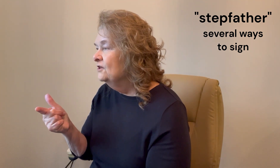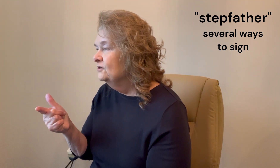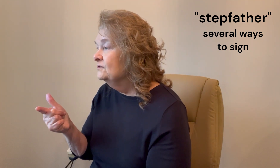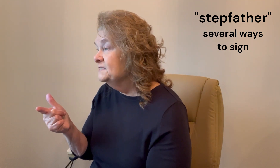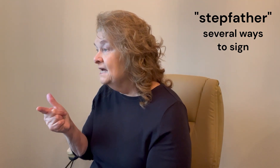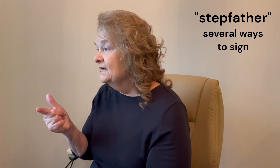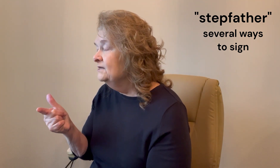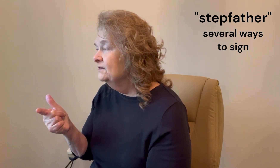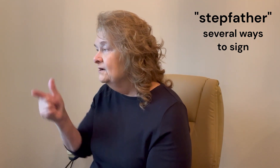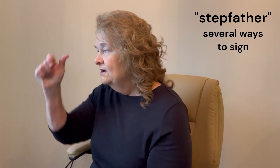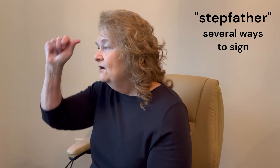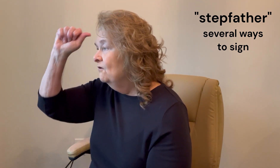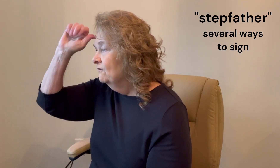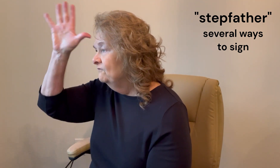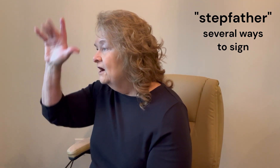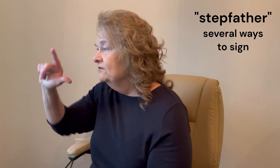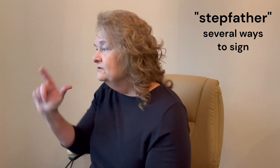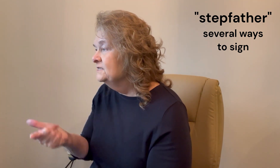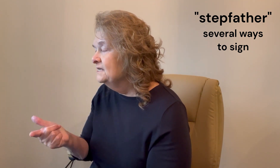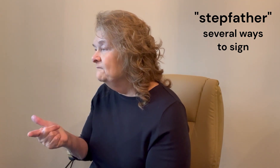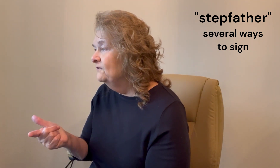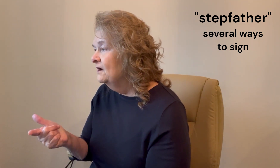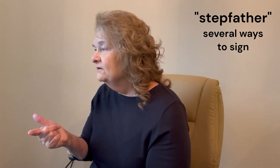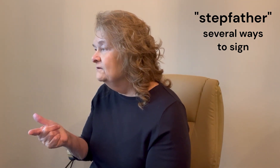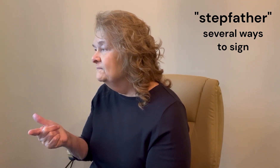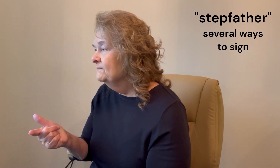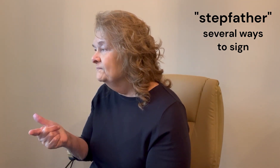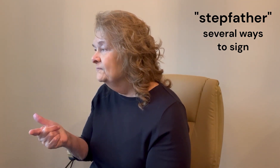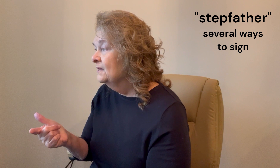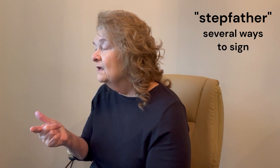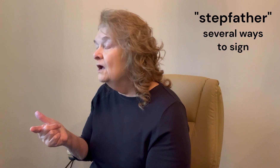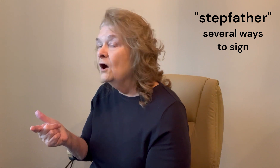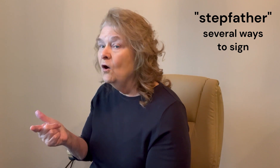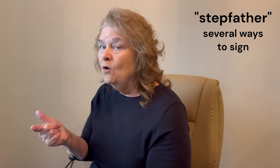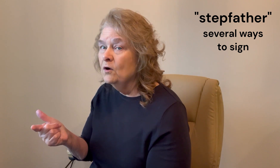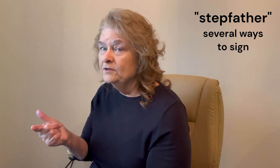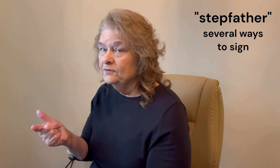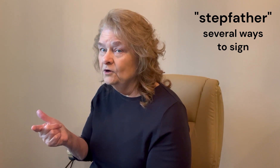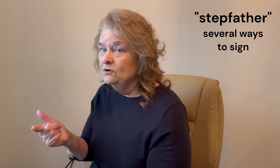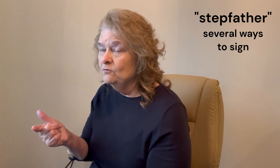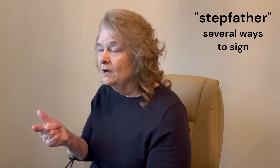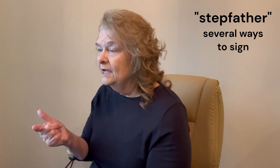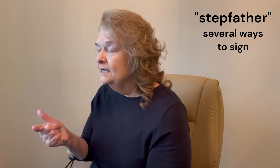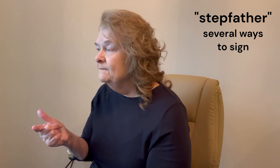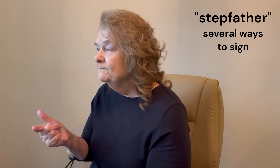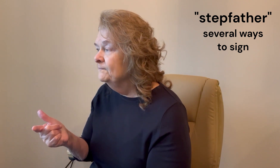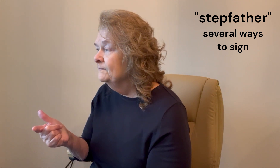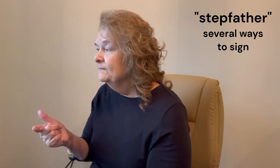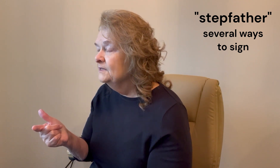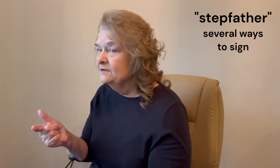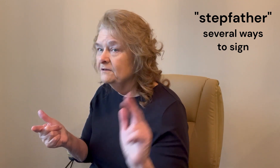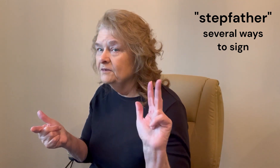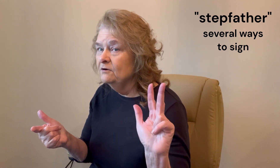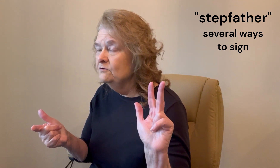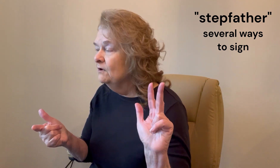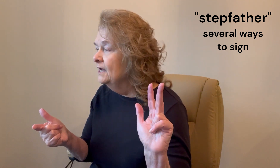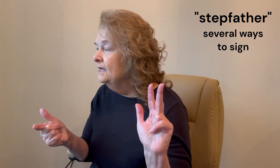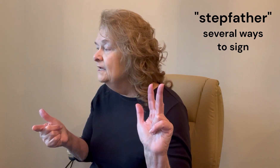father second, or father stepfather, or the third way. So the third way